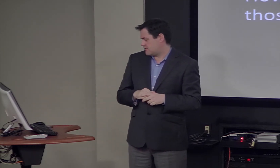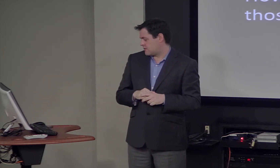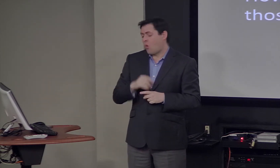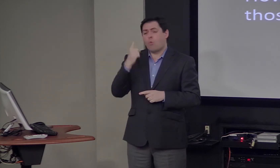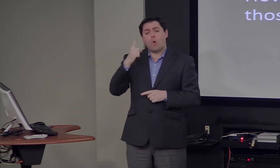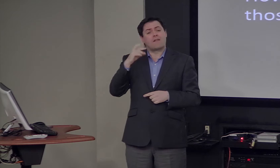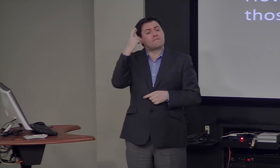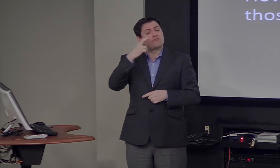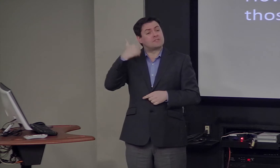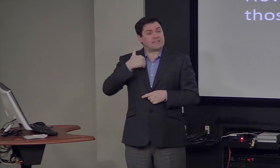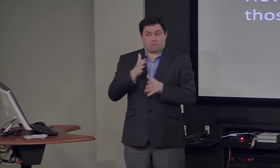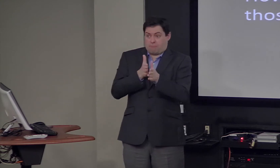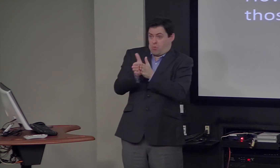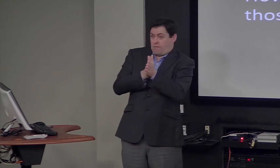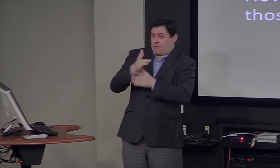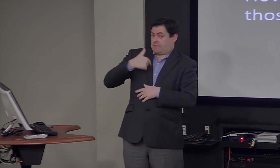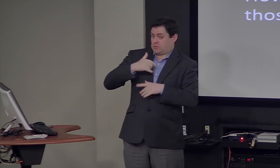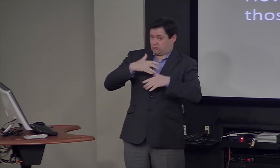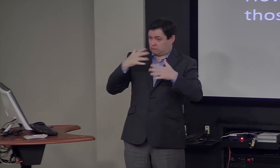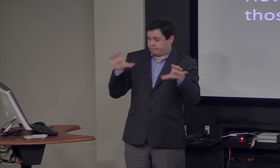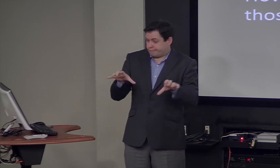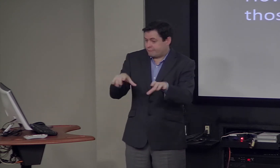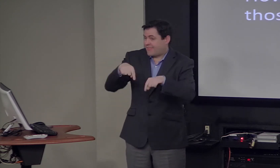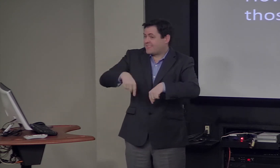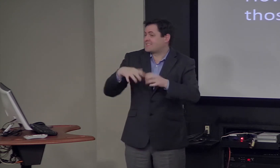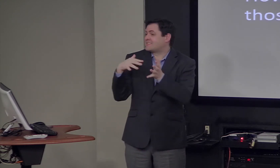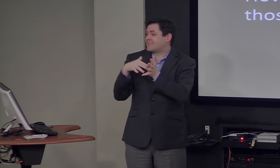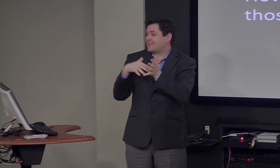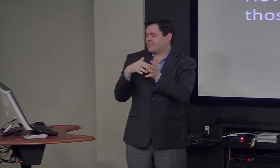kinds of aptitudes and skills, and what distinguishes those interpreters.